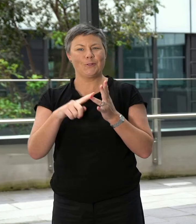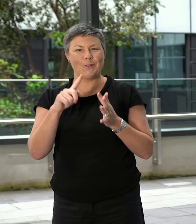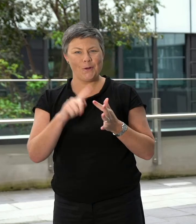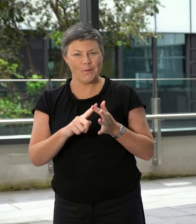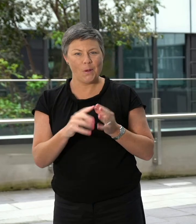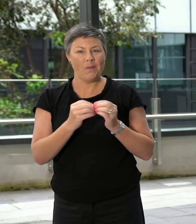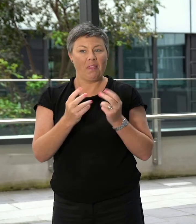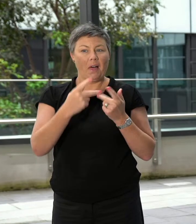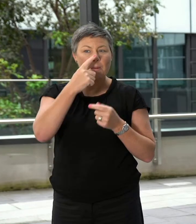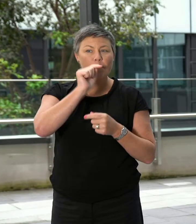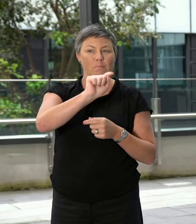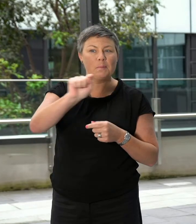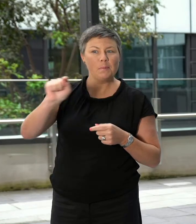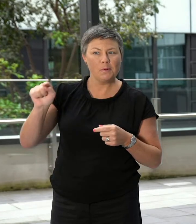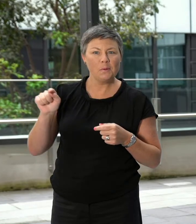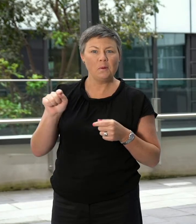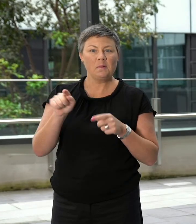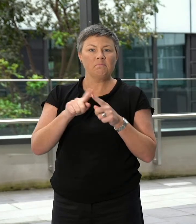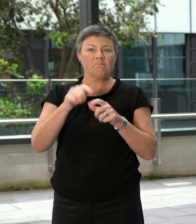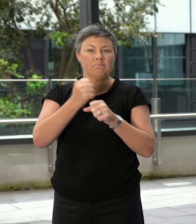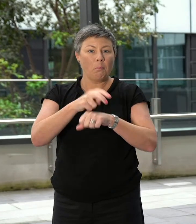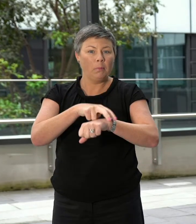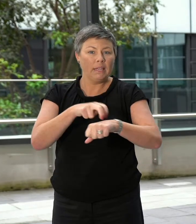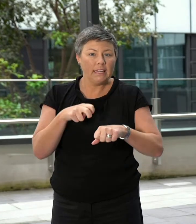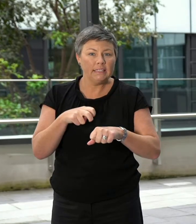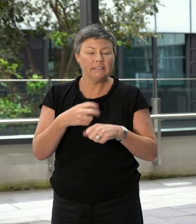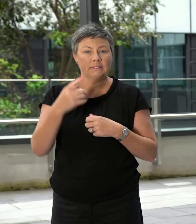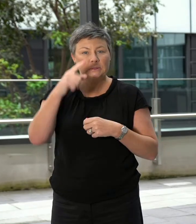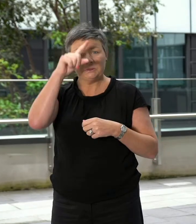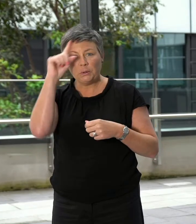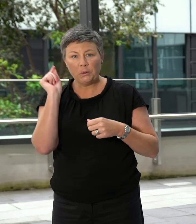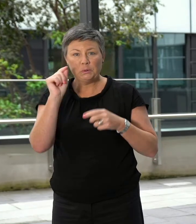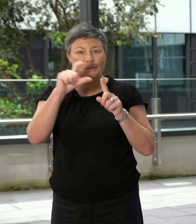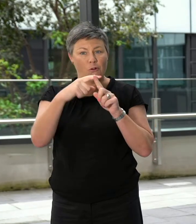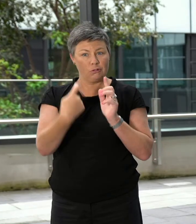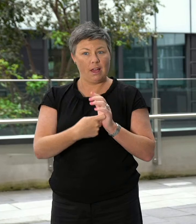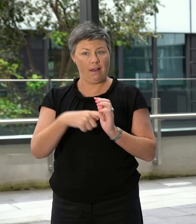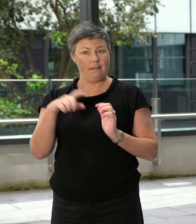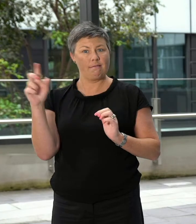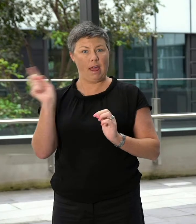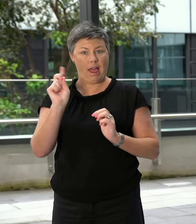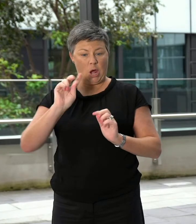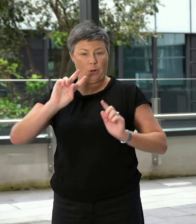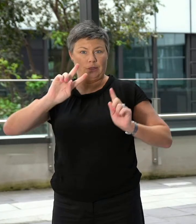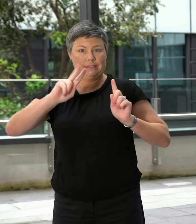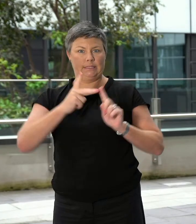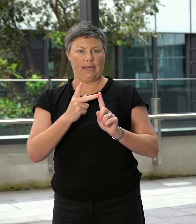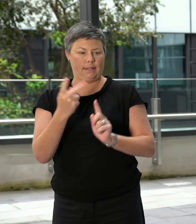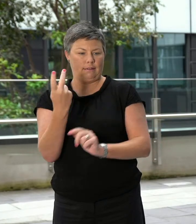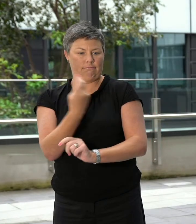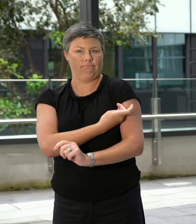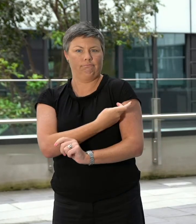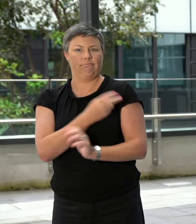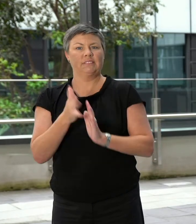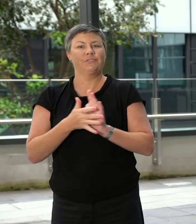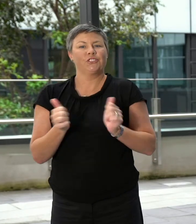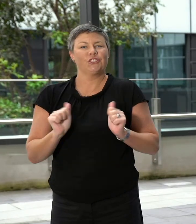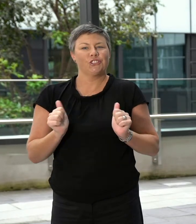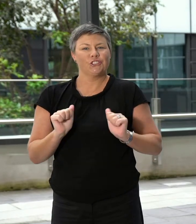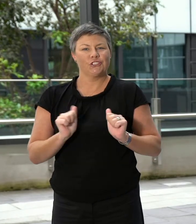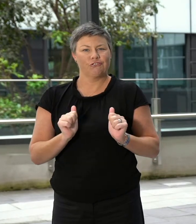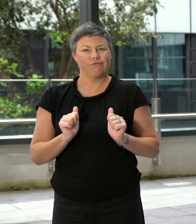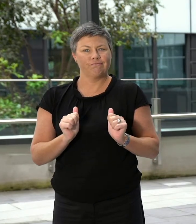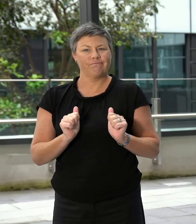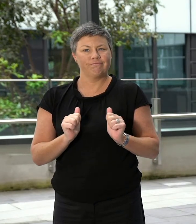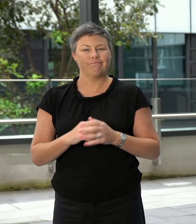other people who are police officers, frontline health staff, now getting that 2nd dose of the vaccine.